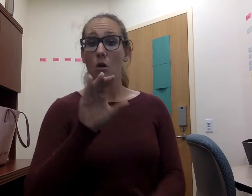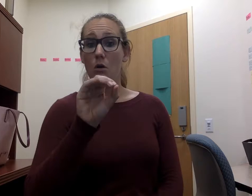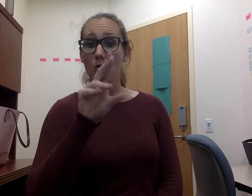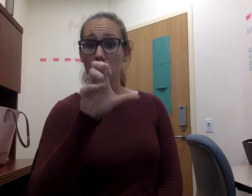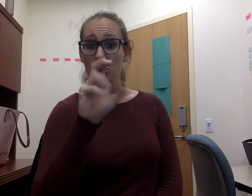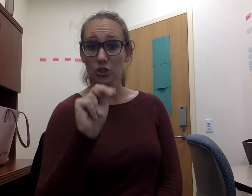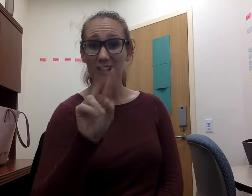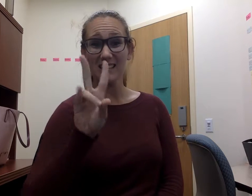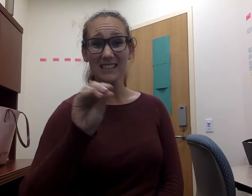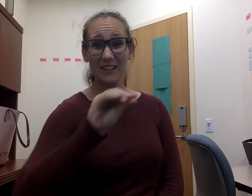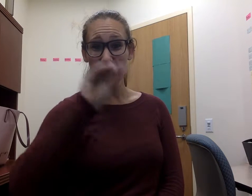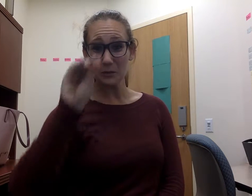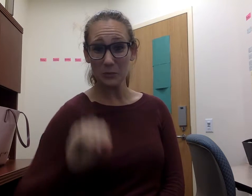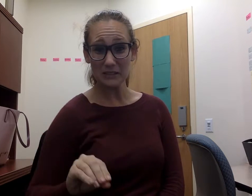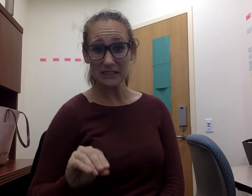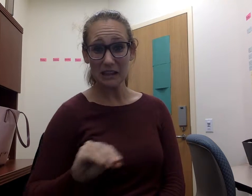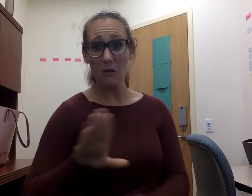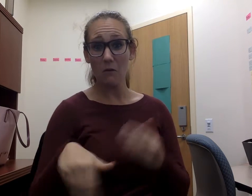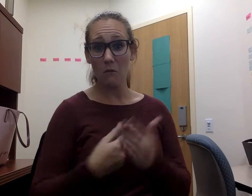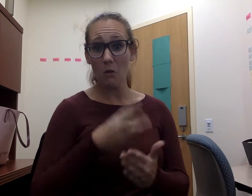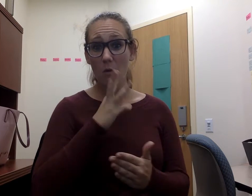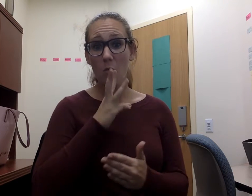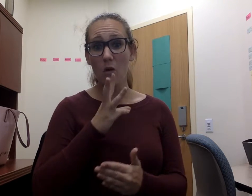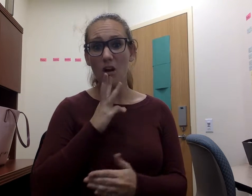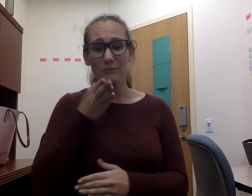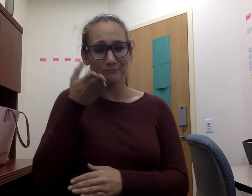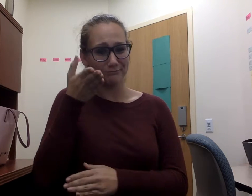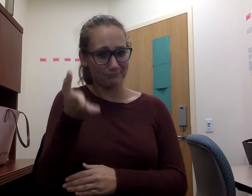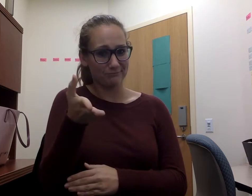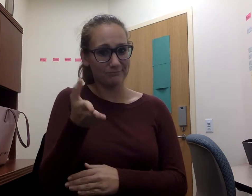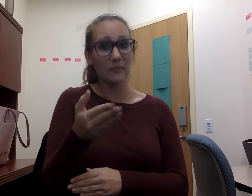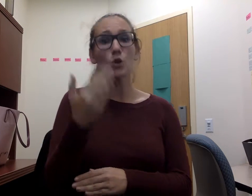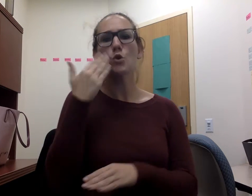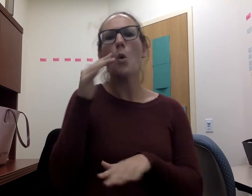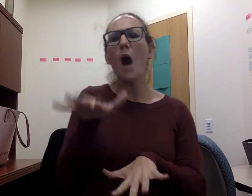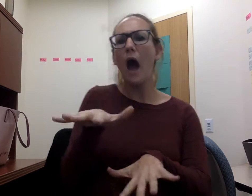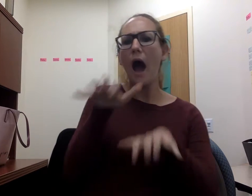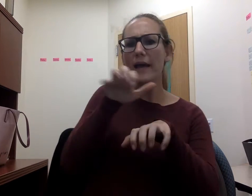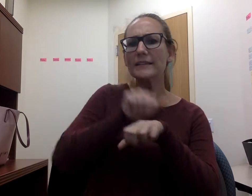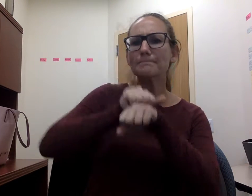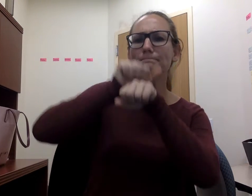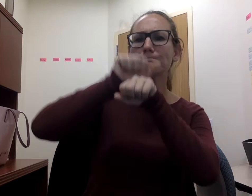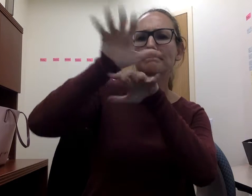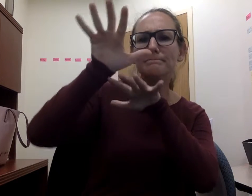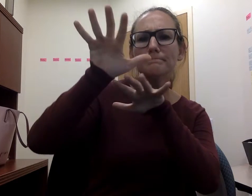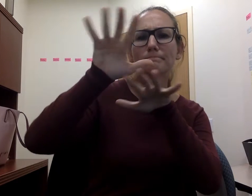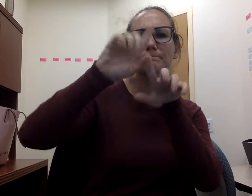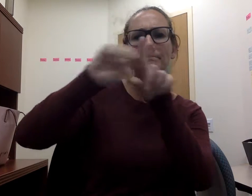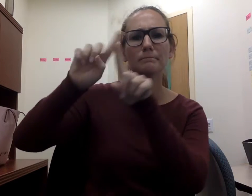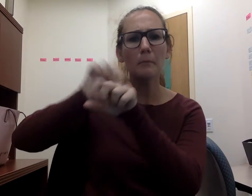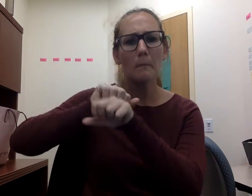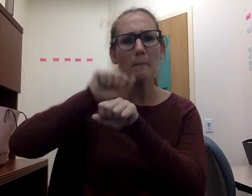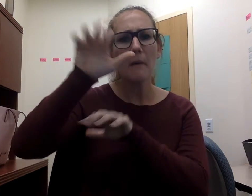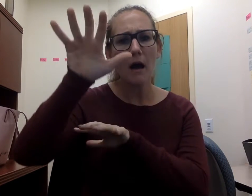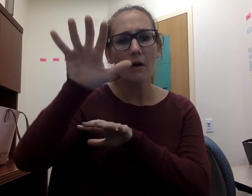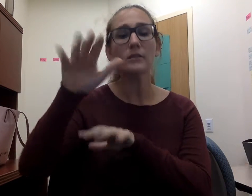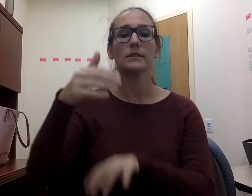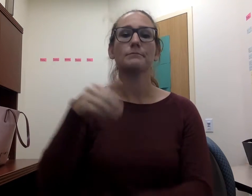Earth. In the snowpacks atop mountains like the Sierra Nevada. In the Great Lakes. In rivers and